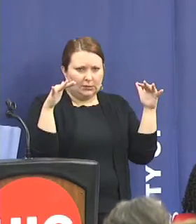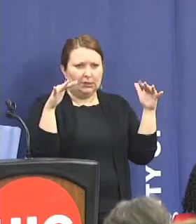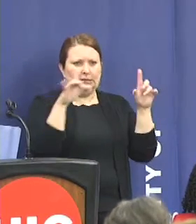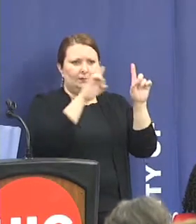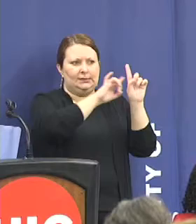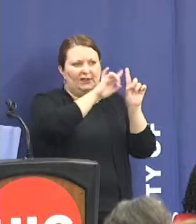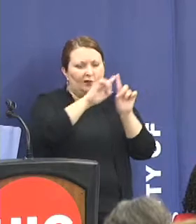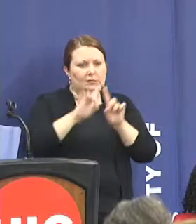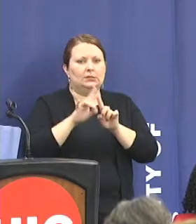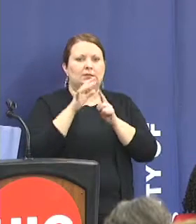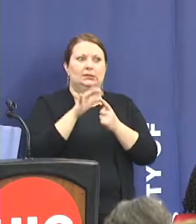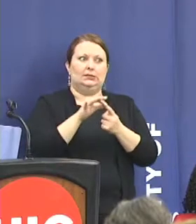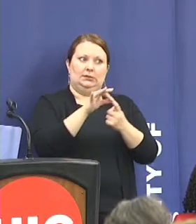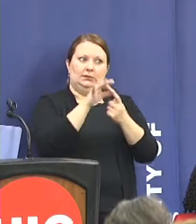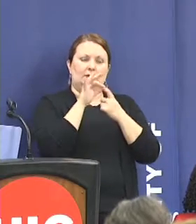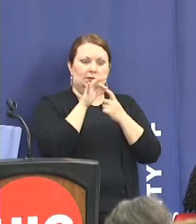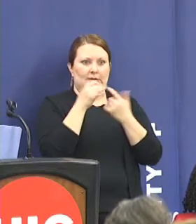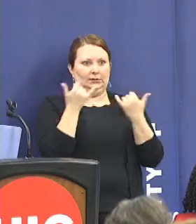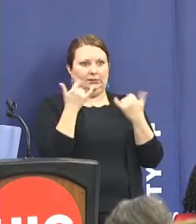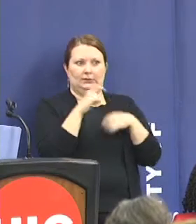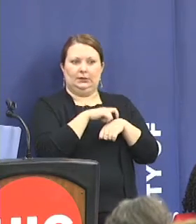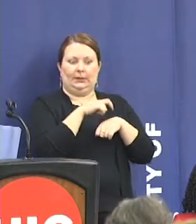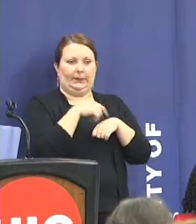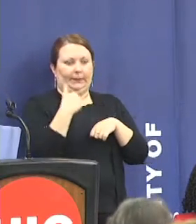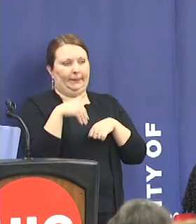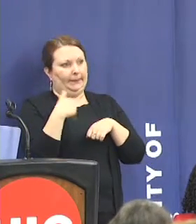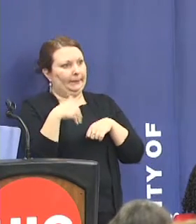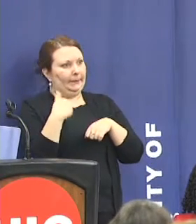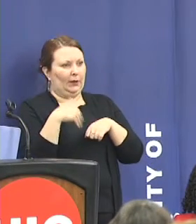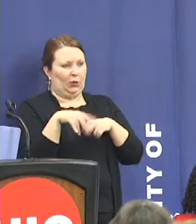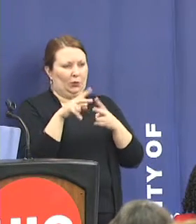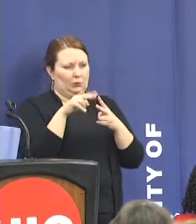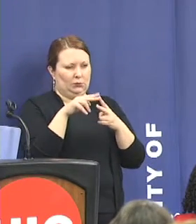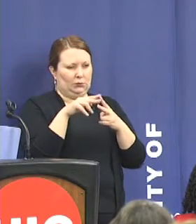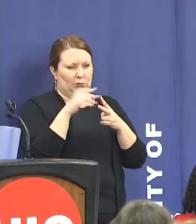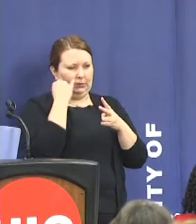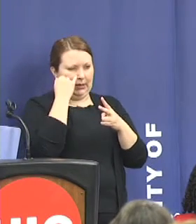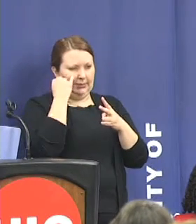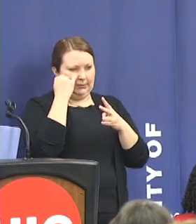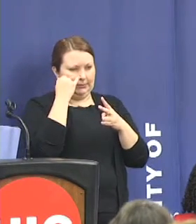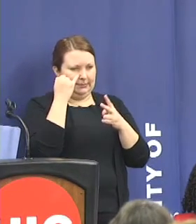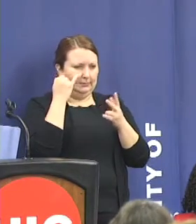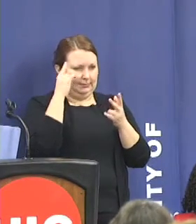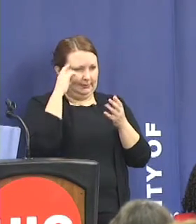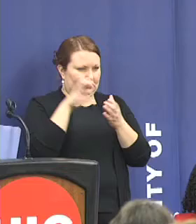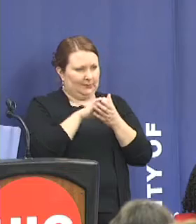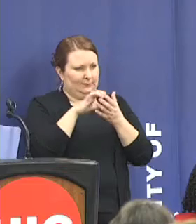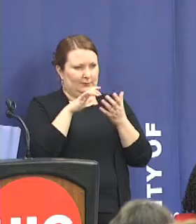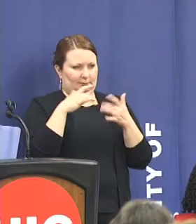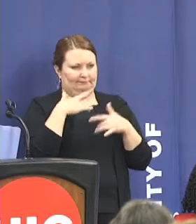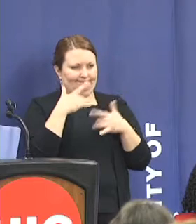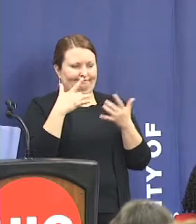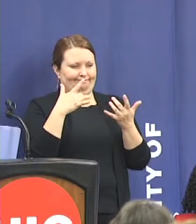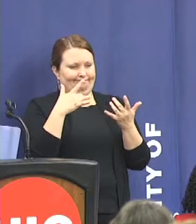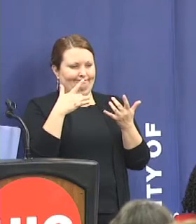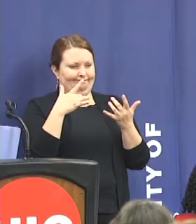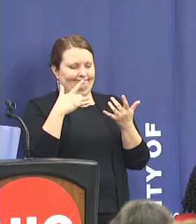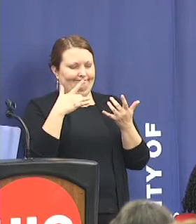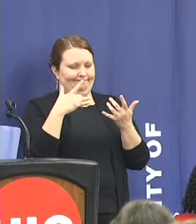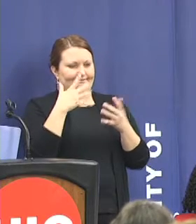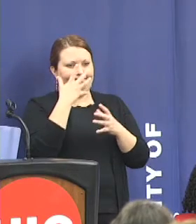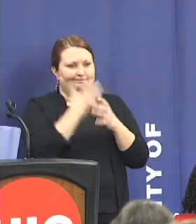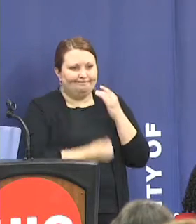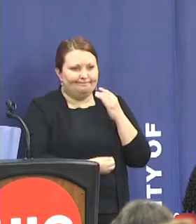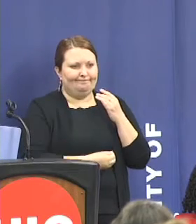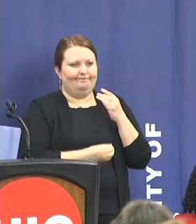difference, especially at a time when those particular ideologies are often devoid of